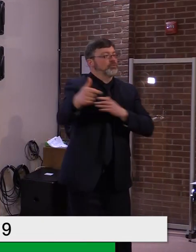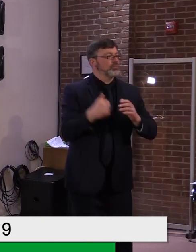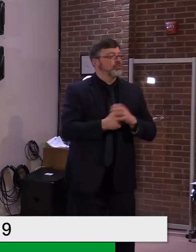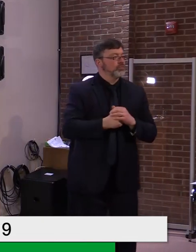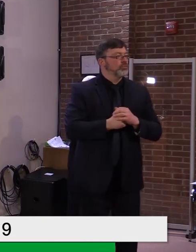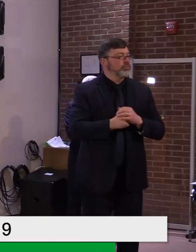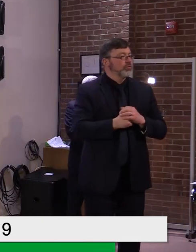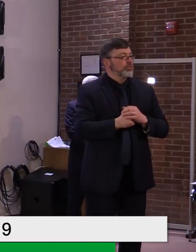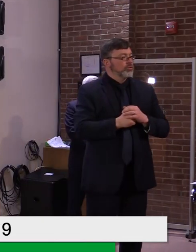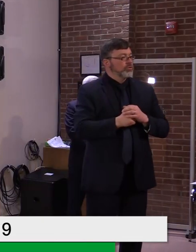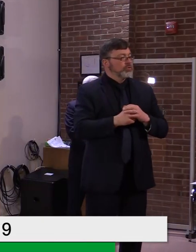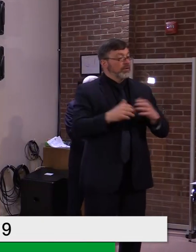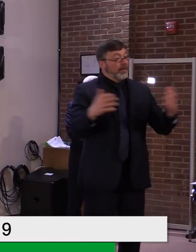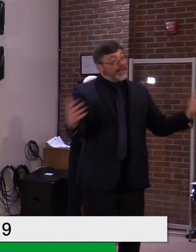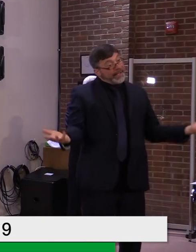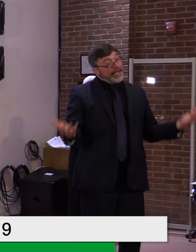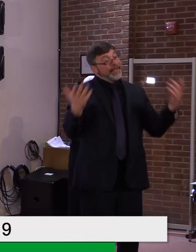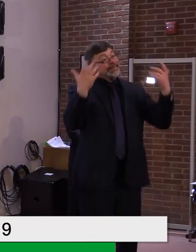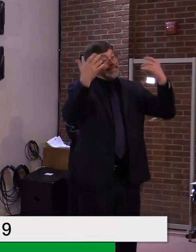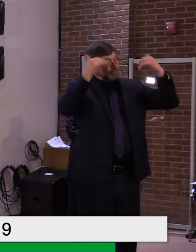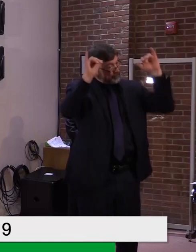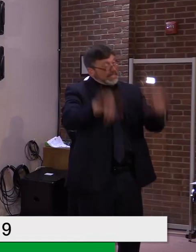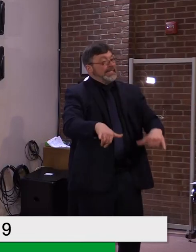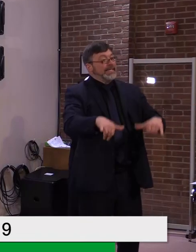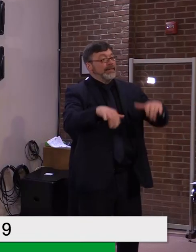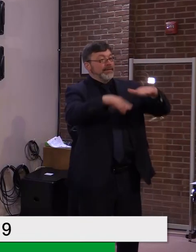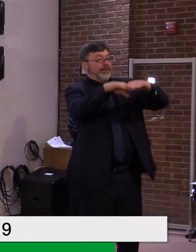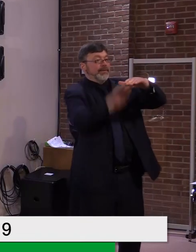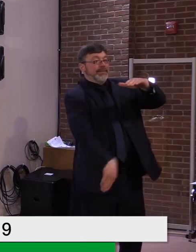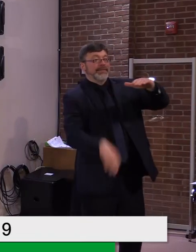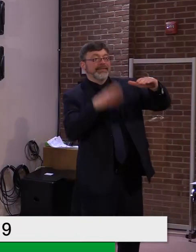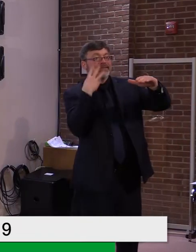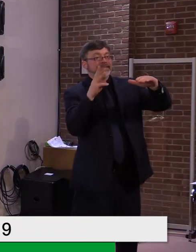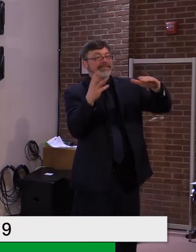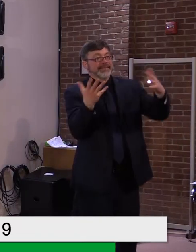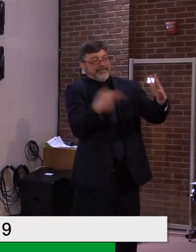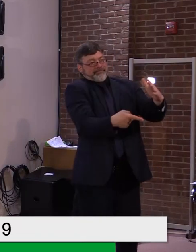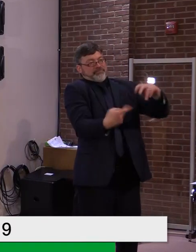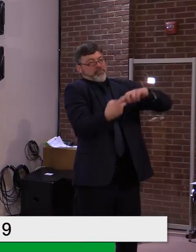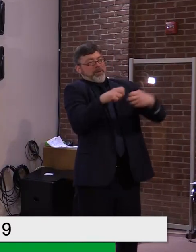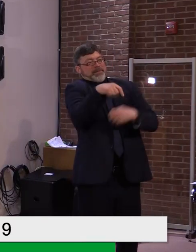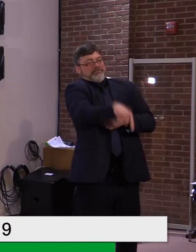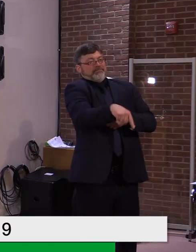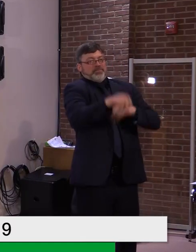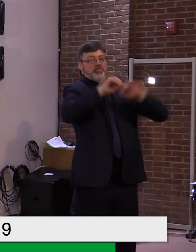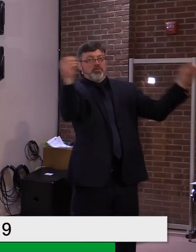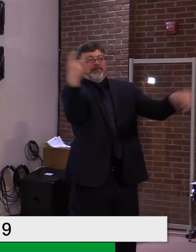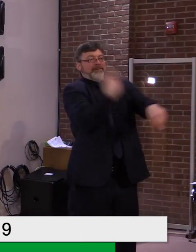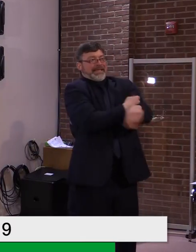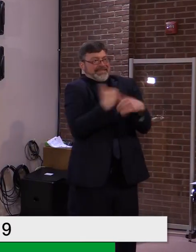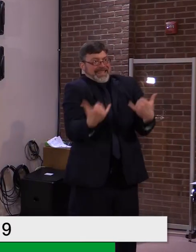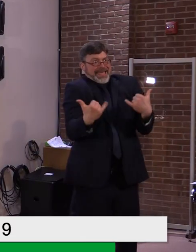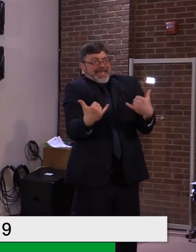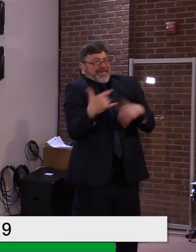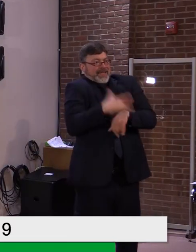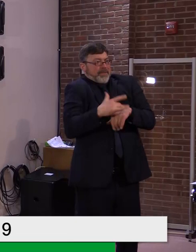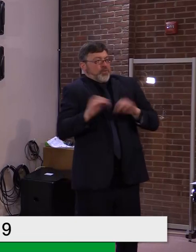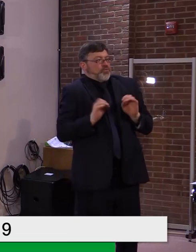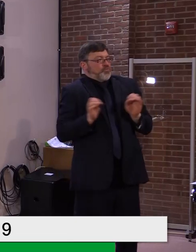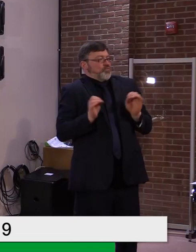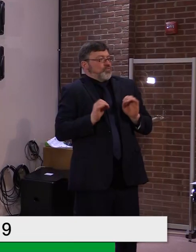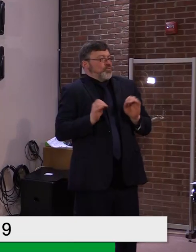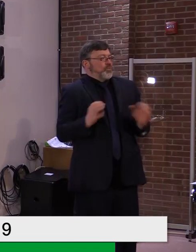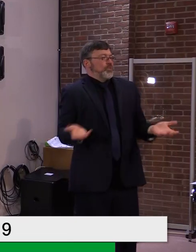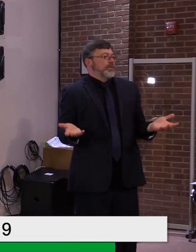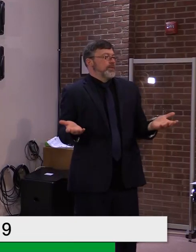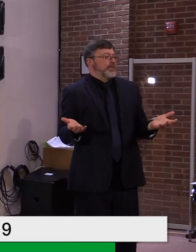we're seeing, even in the northern part of the state, share the same lower age range that cases